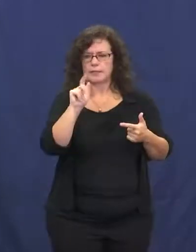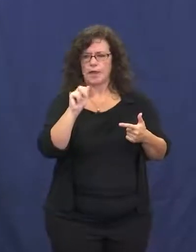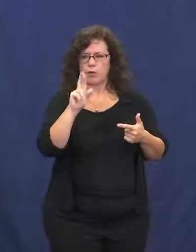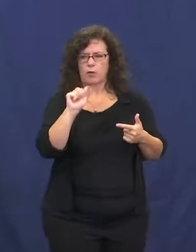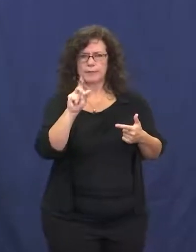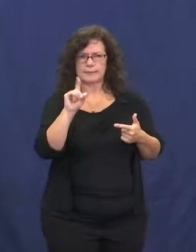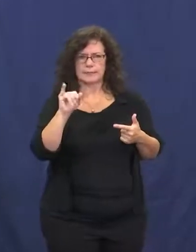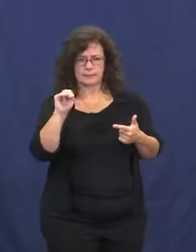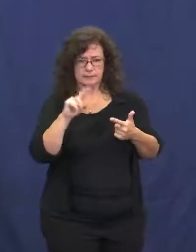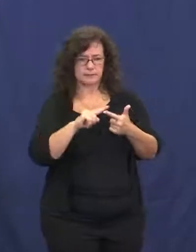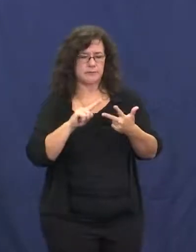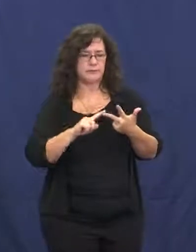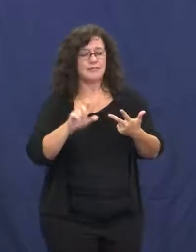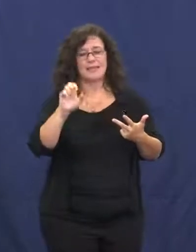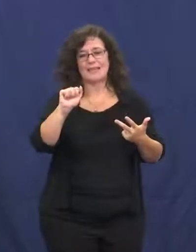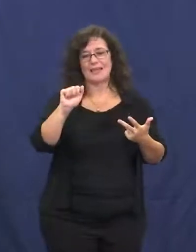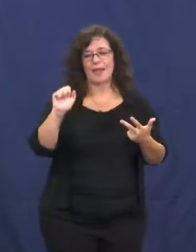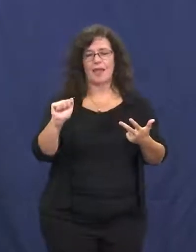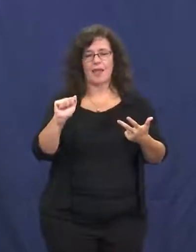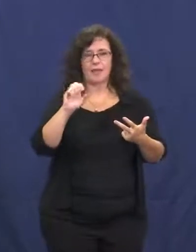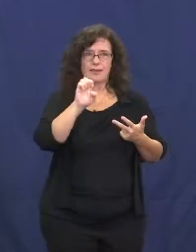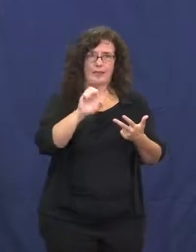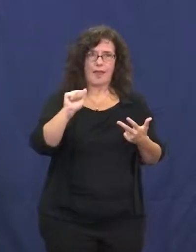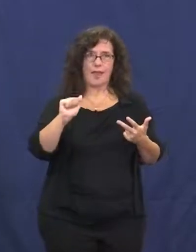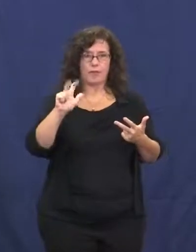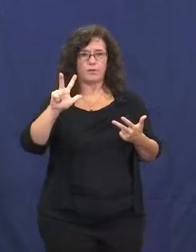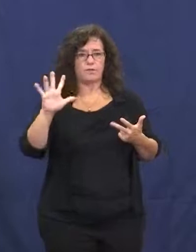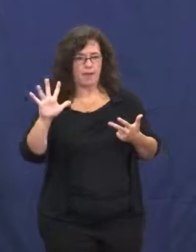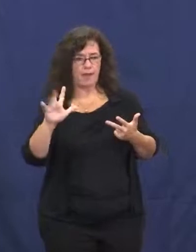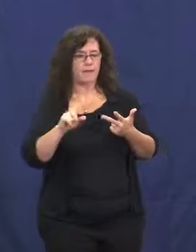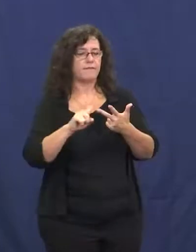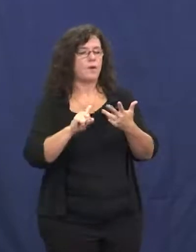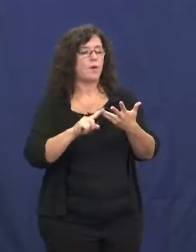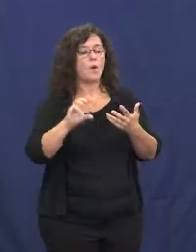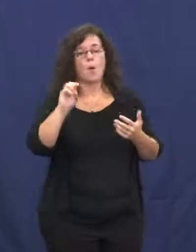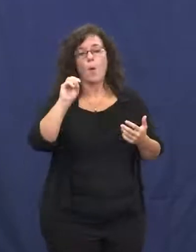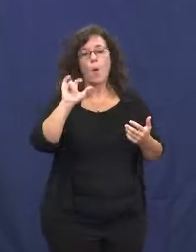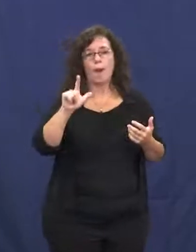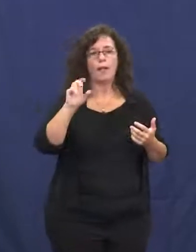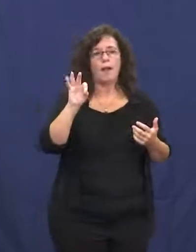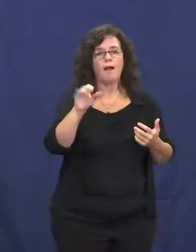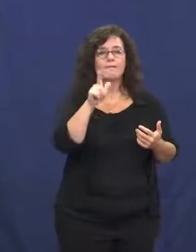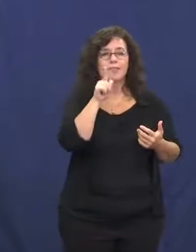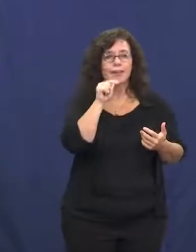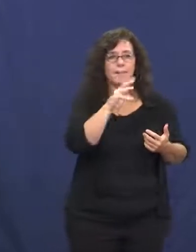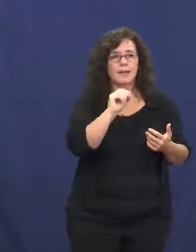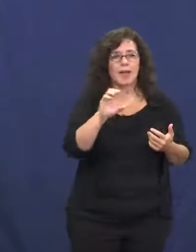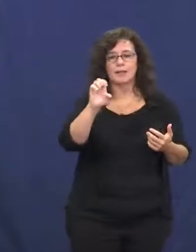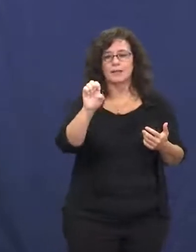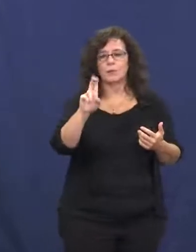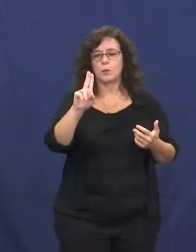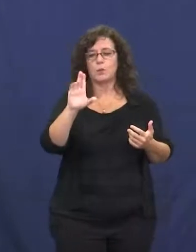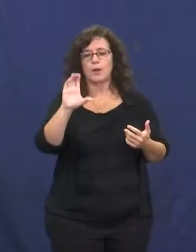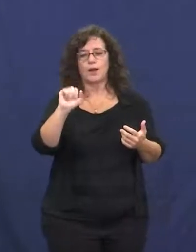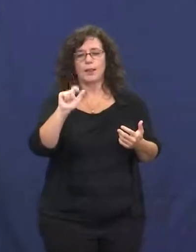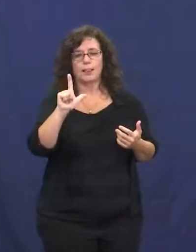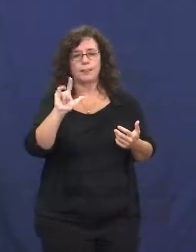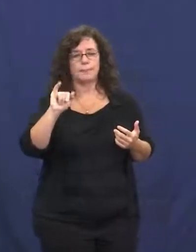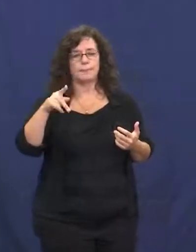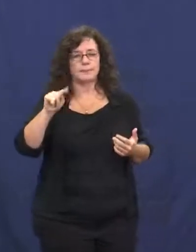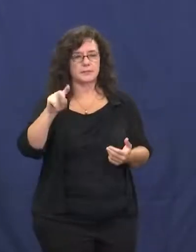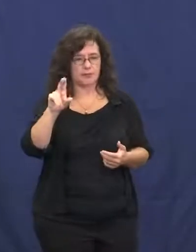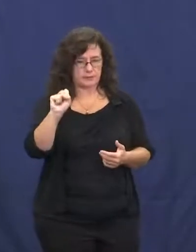ER3535, or oil of lemon eucalyptus. All these will prevent the mosquitoes from hopefully biting